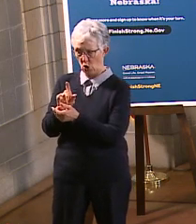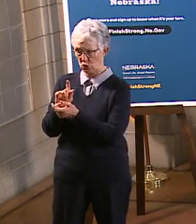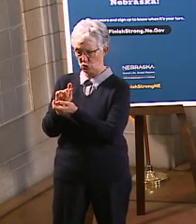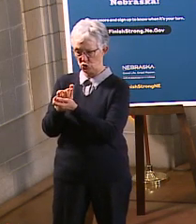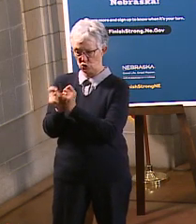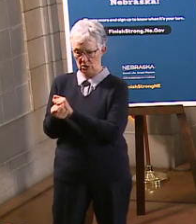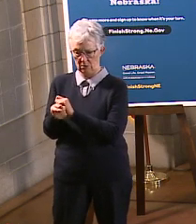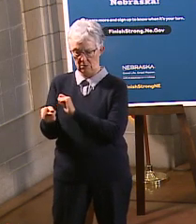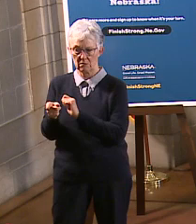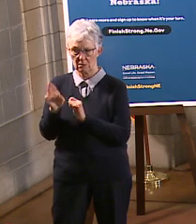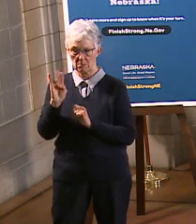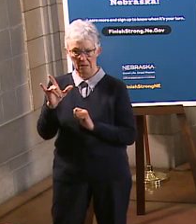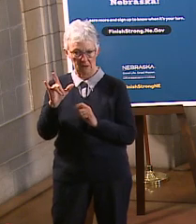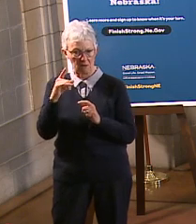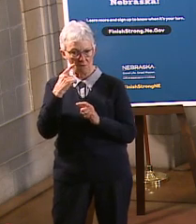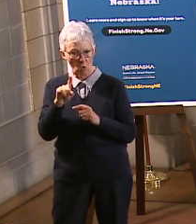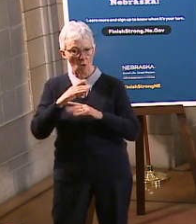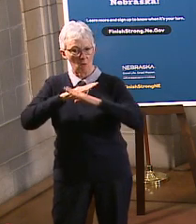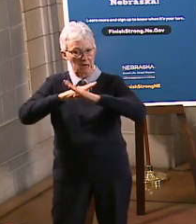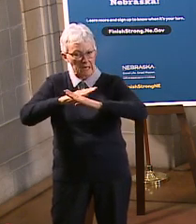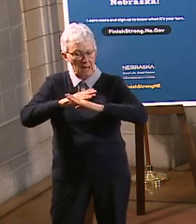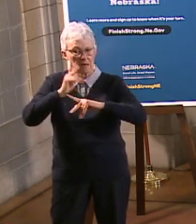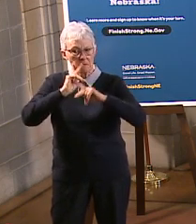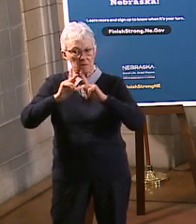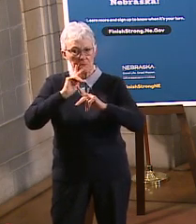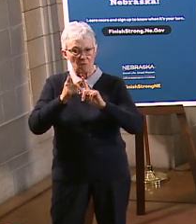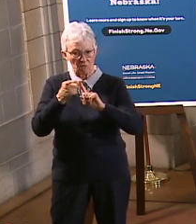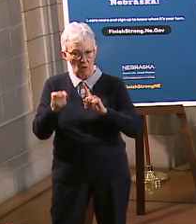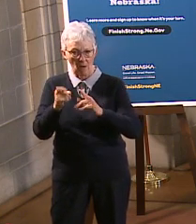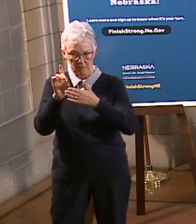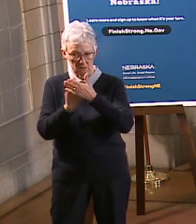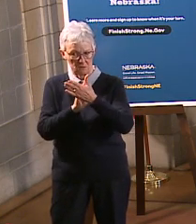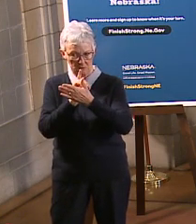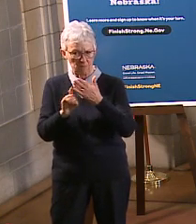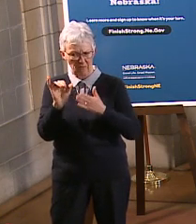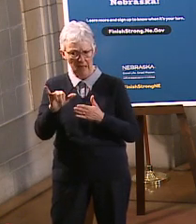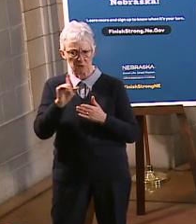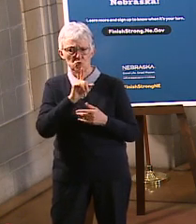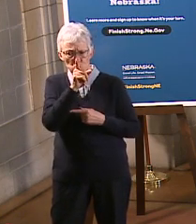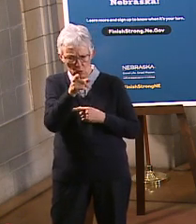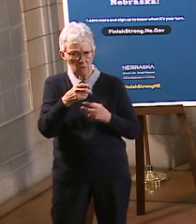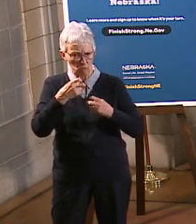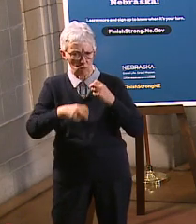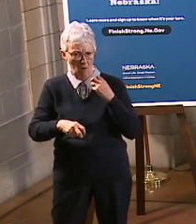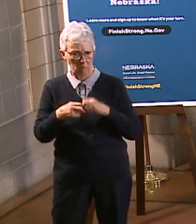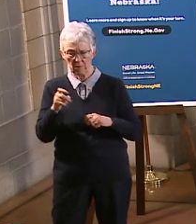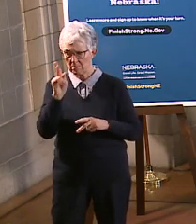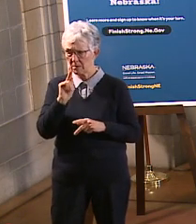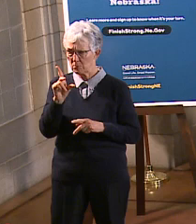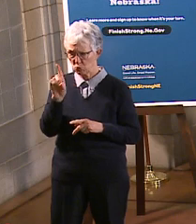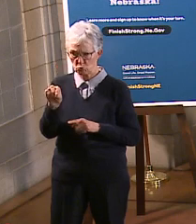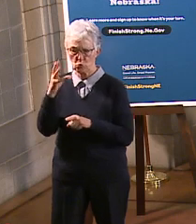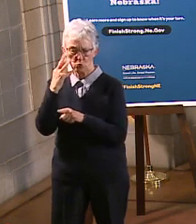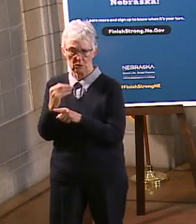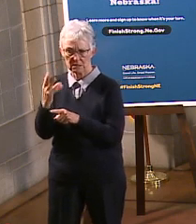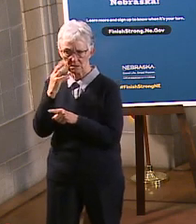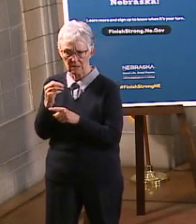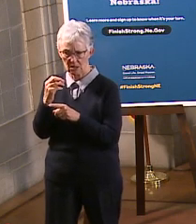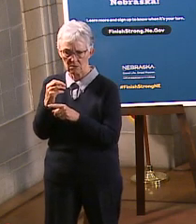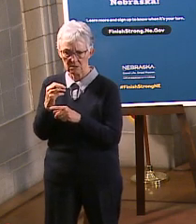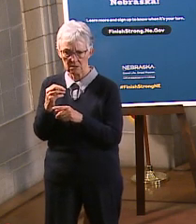against discrimination, because that is actually a very real issue that people are discriminated against because of their